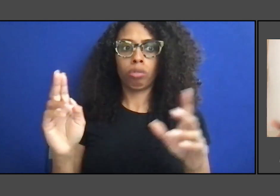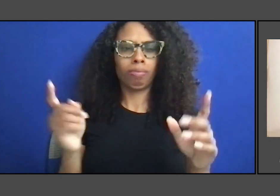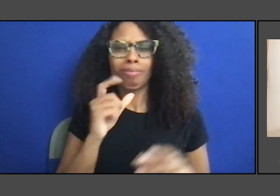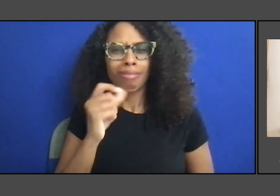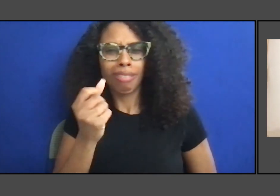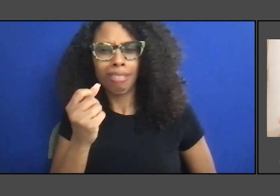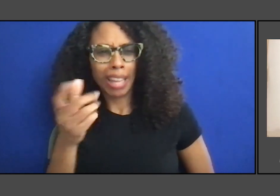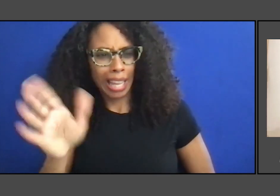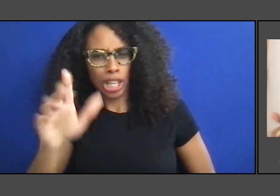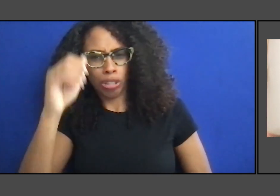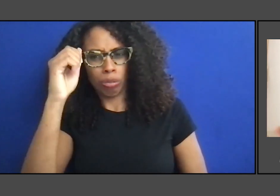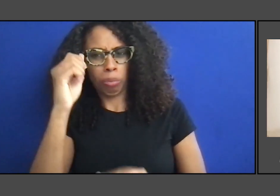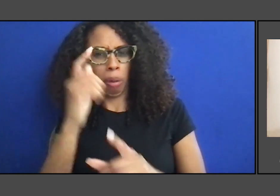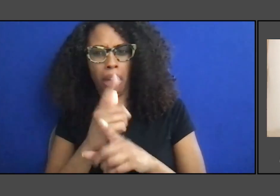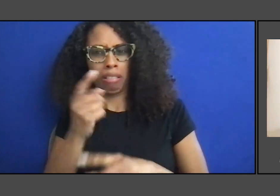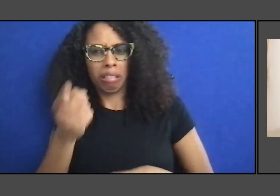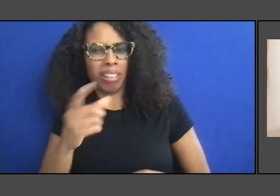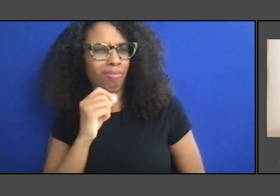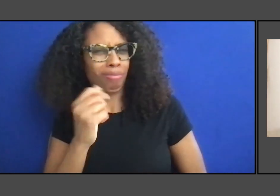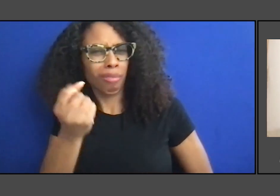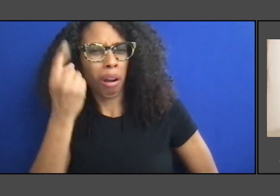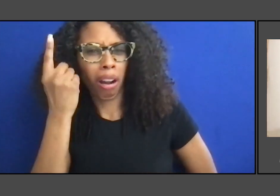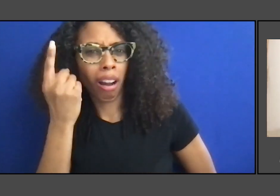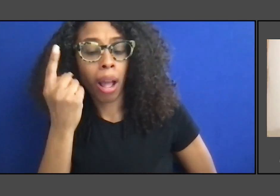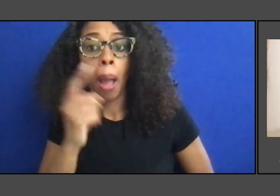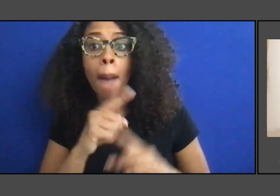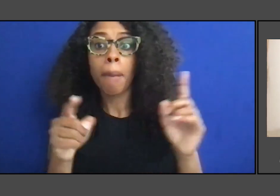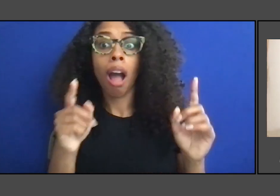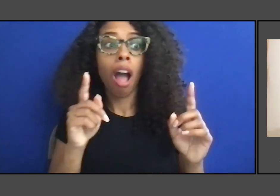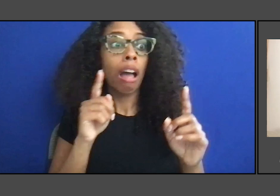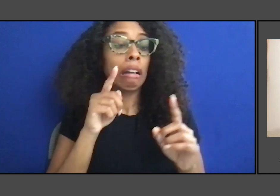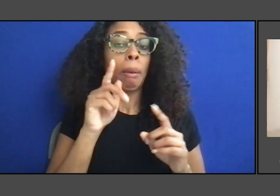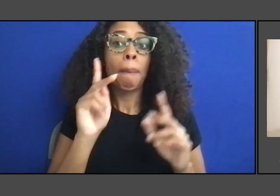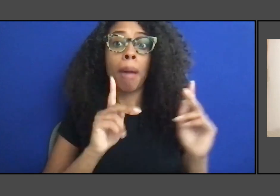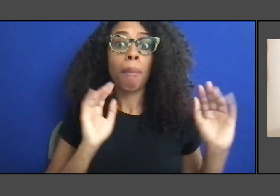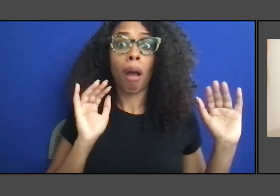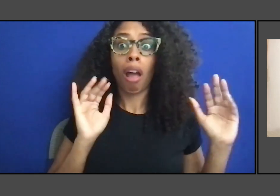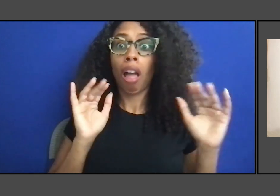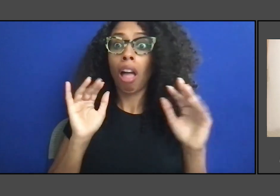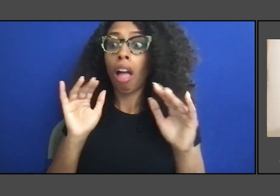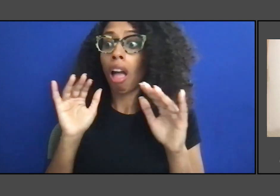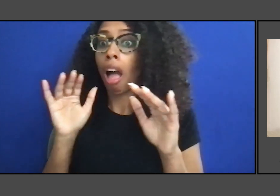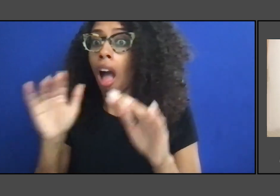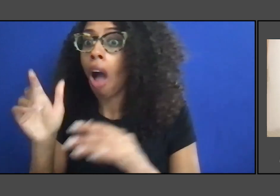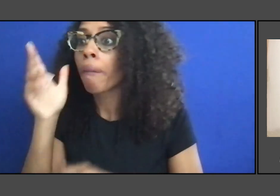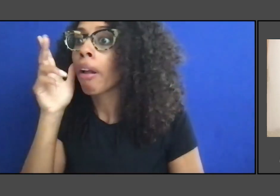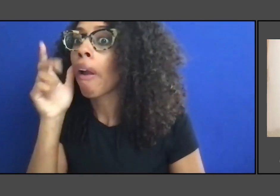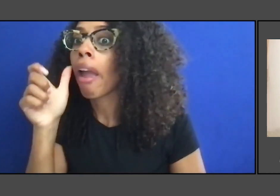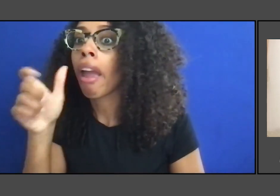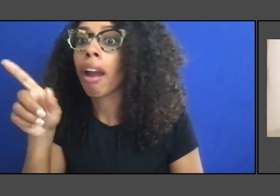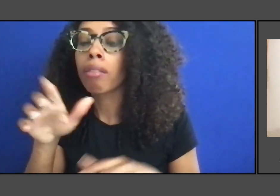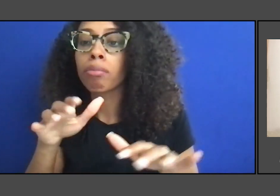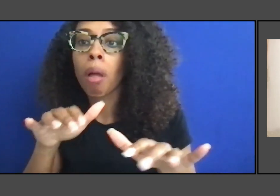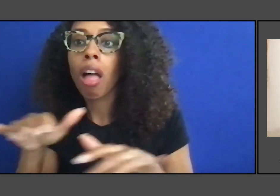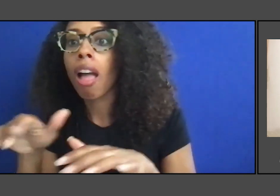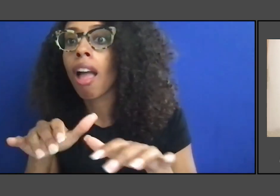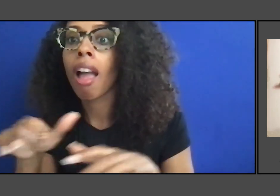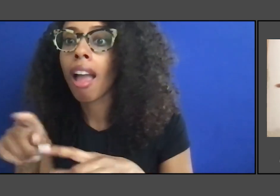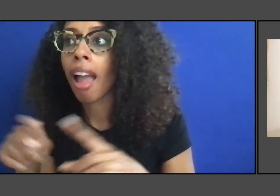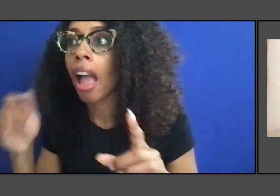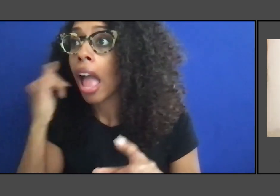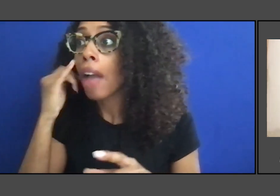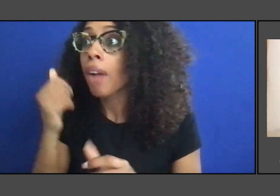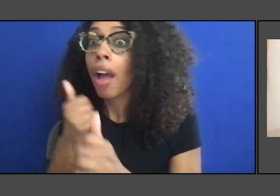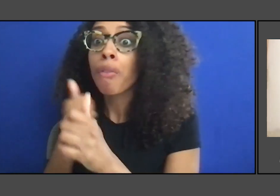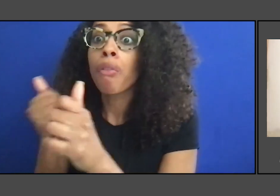hear his brother play the piano is like, if I just follow him, he's going to go somewhere. And if I'm fortunate enough, he's going to take me with